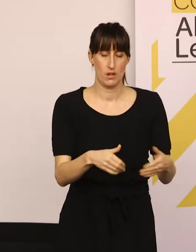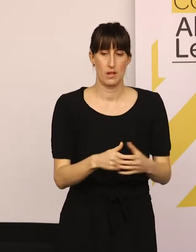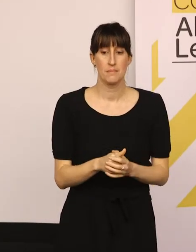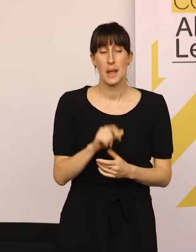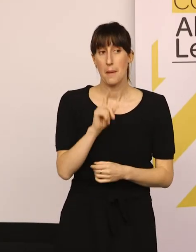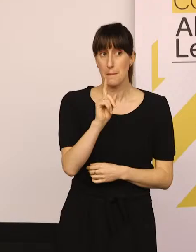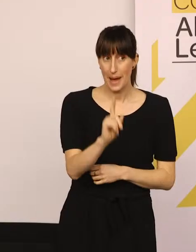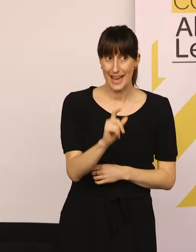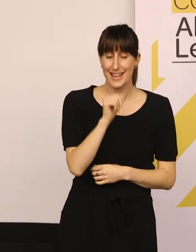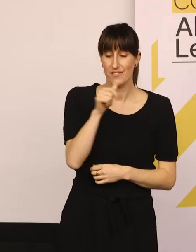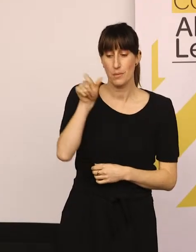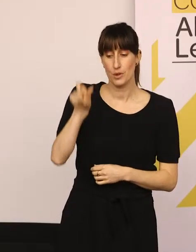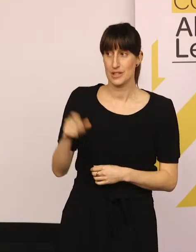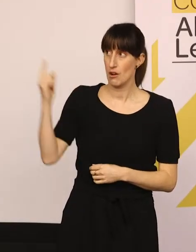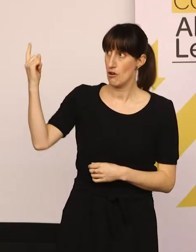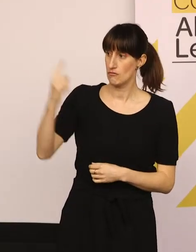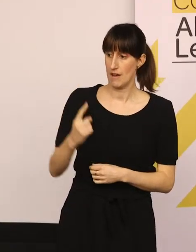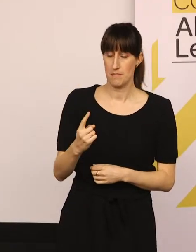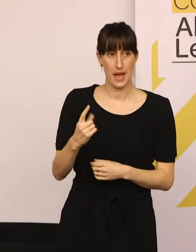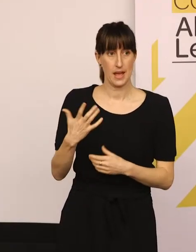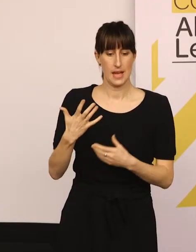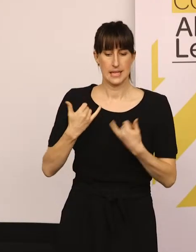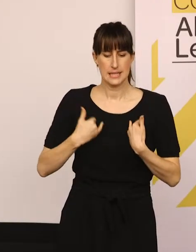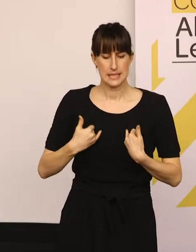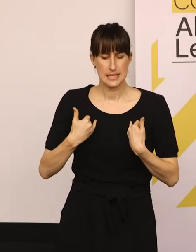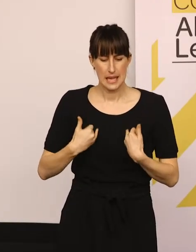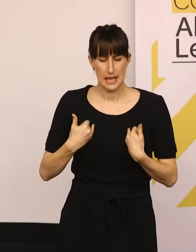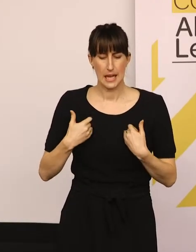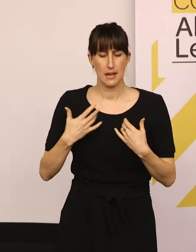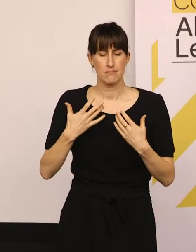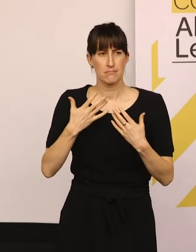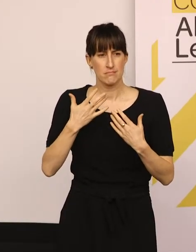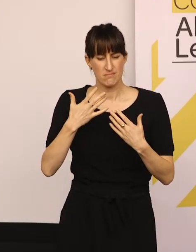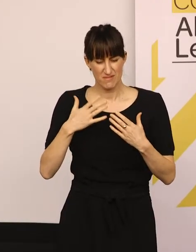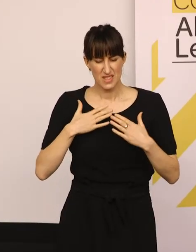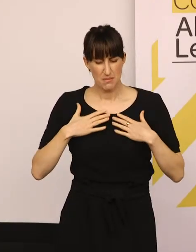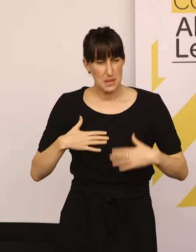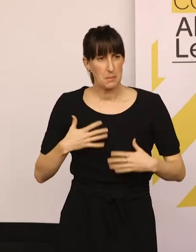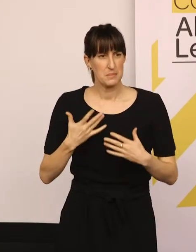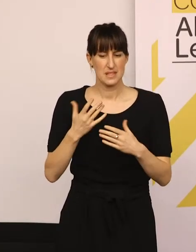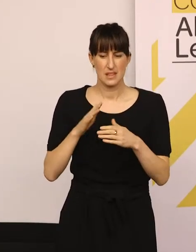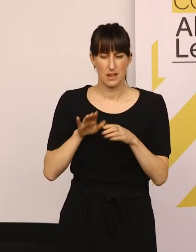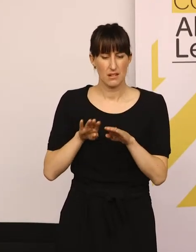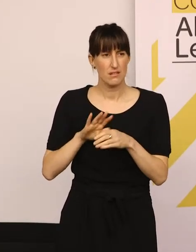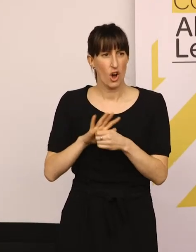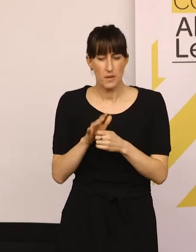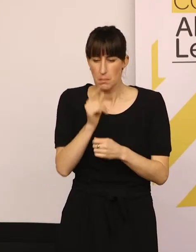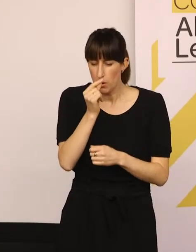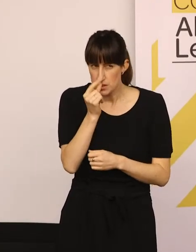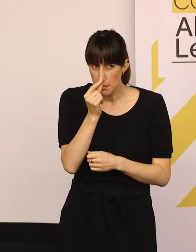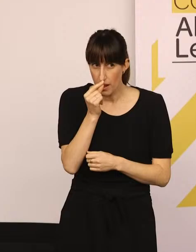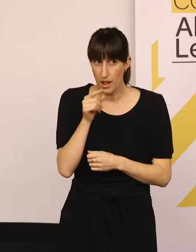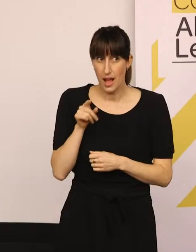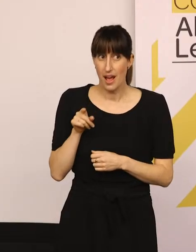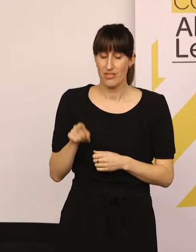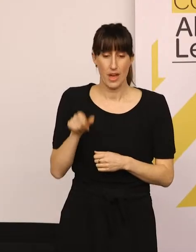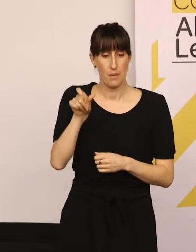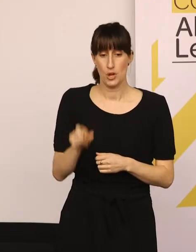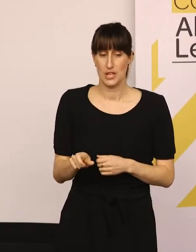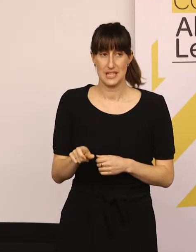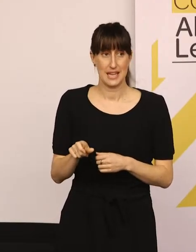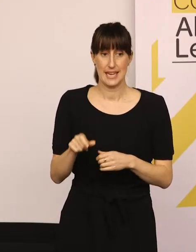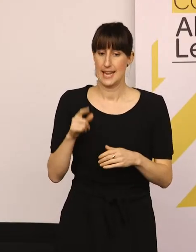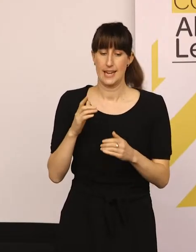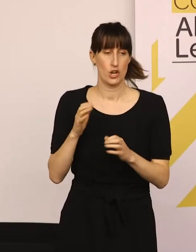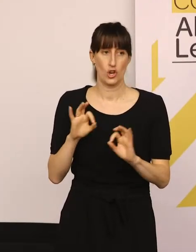their 14-day isolation period and gone into the quarantine facility, those people have never been able to take up that